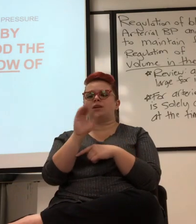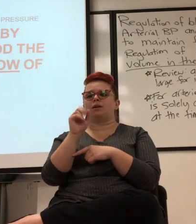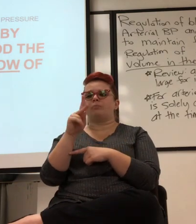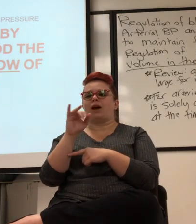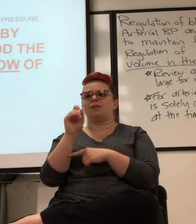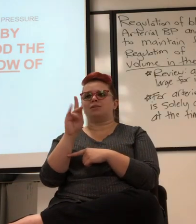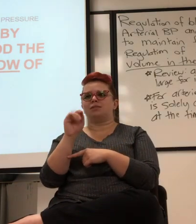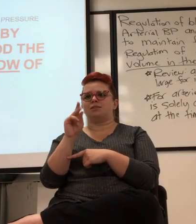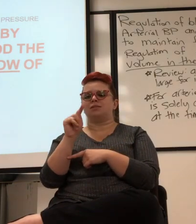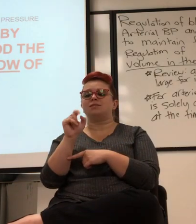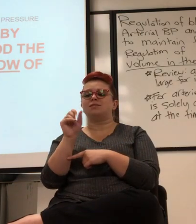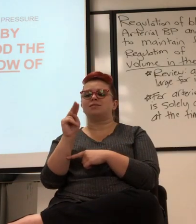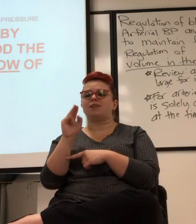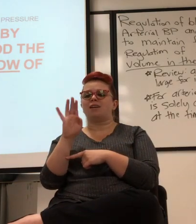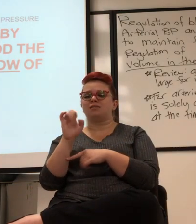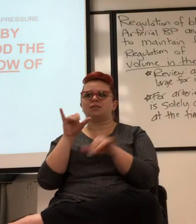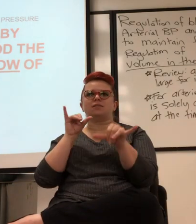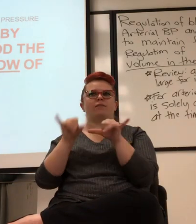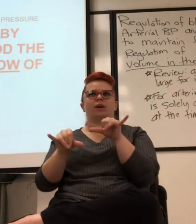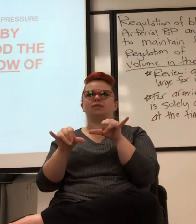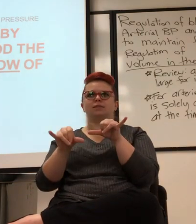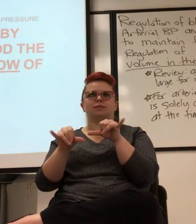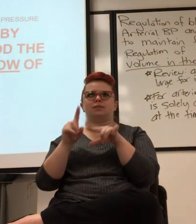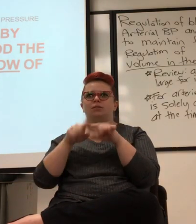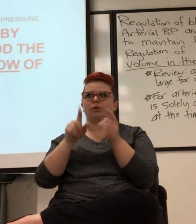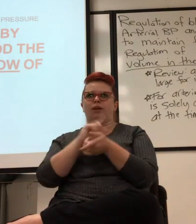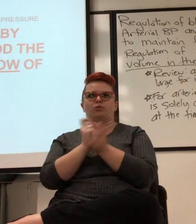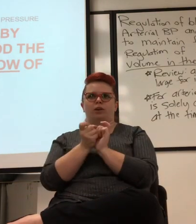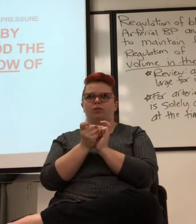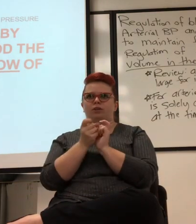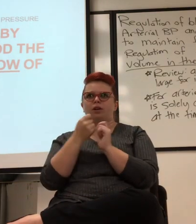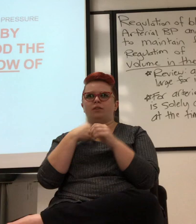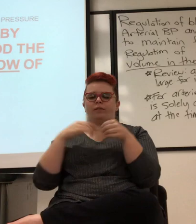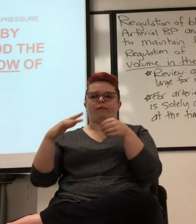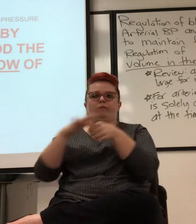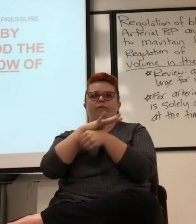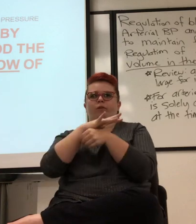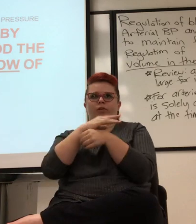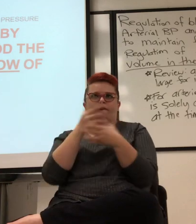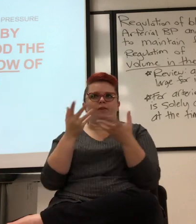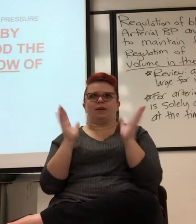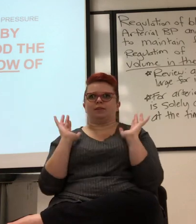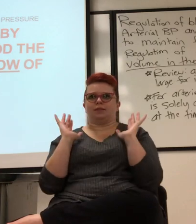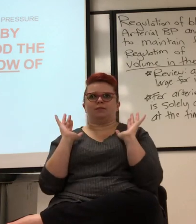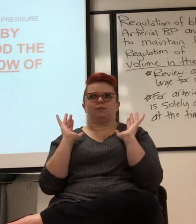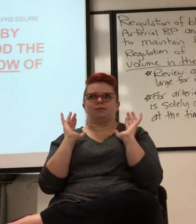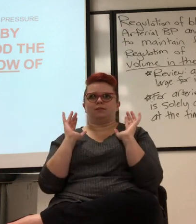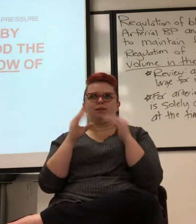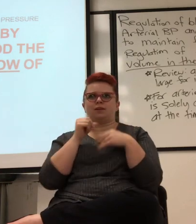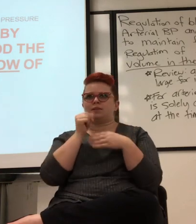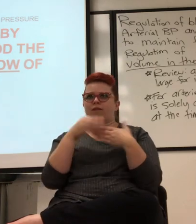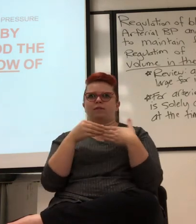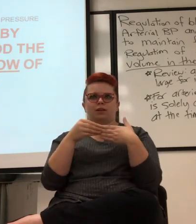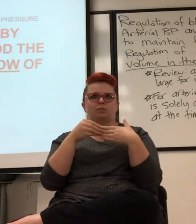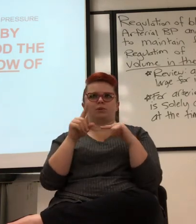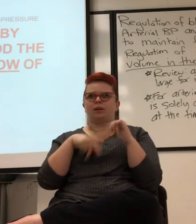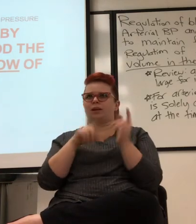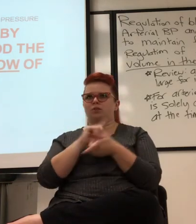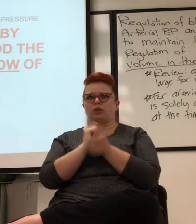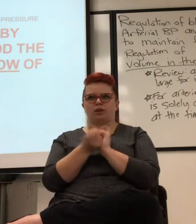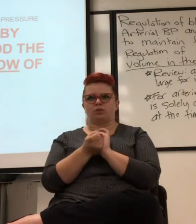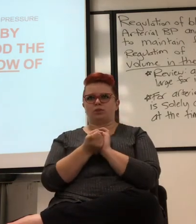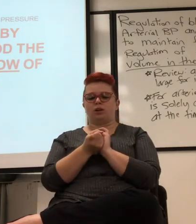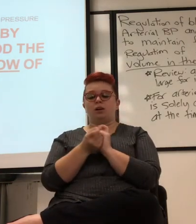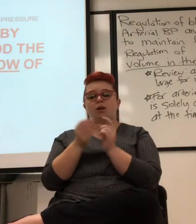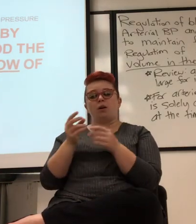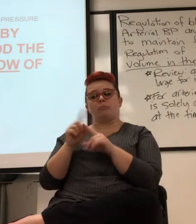fixed. They carry all they can carry, and that's it. It's fixed. It can't change. That's not the case